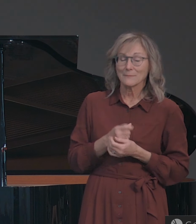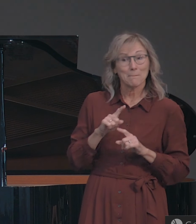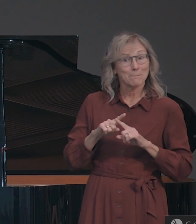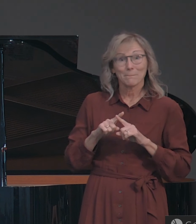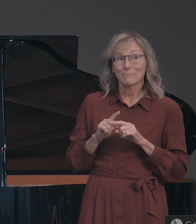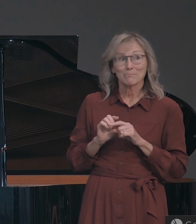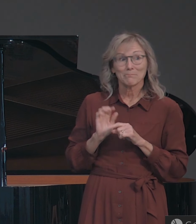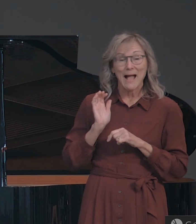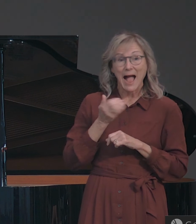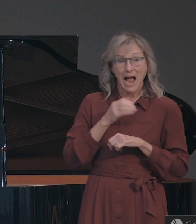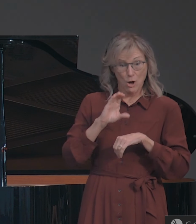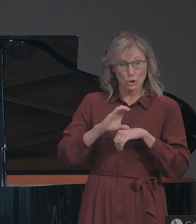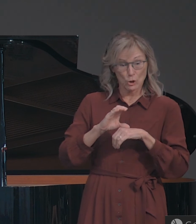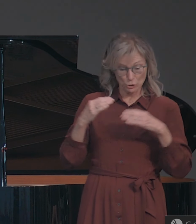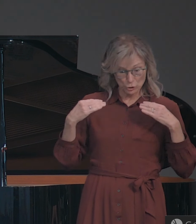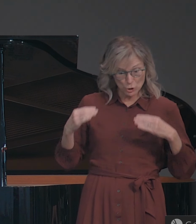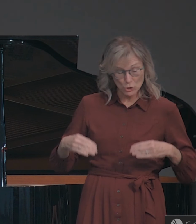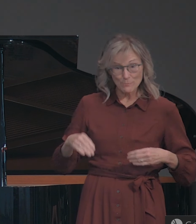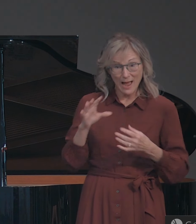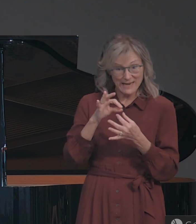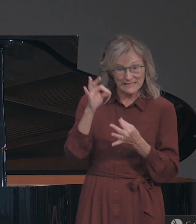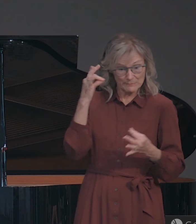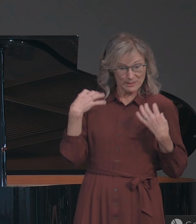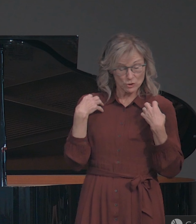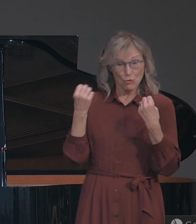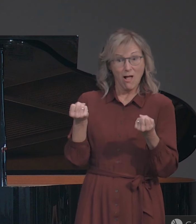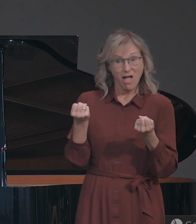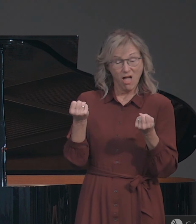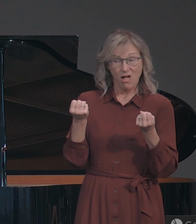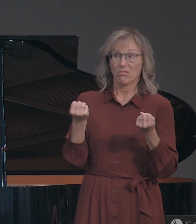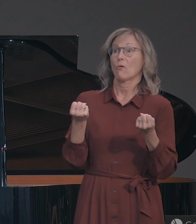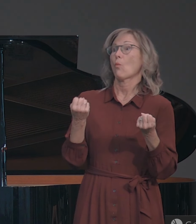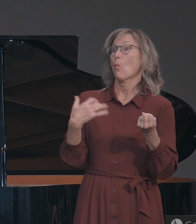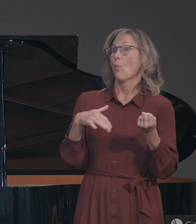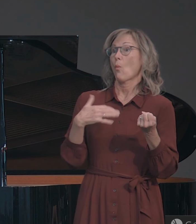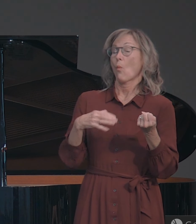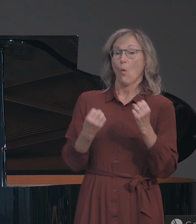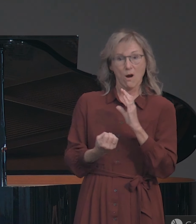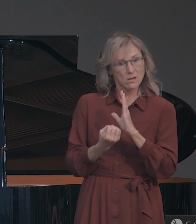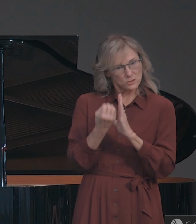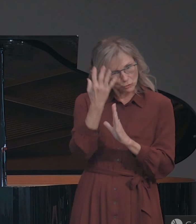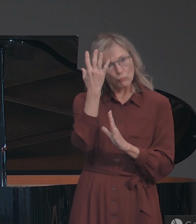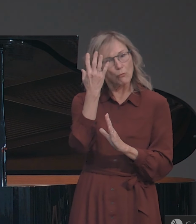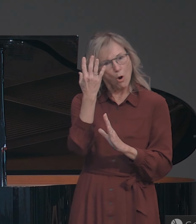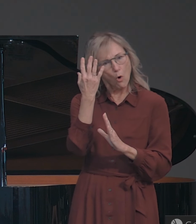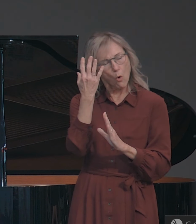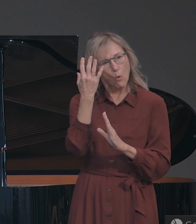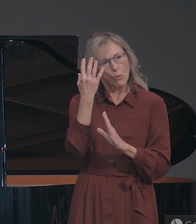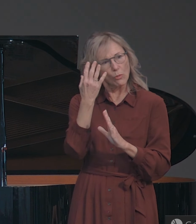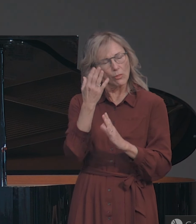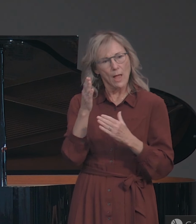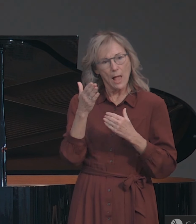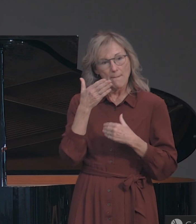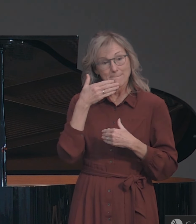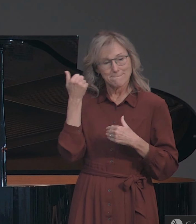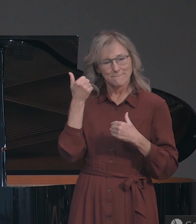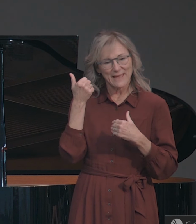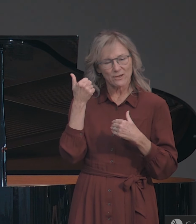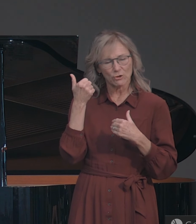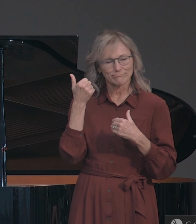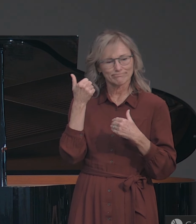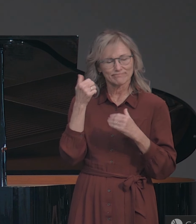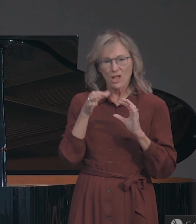our church body. Our church body experiences greater spiritual growth and greater unity and greater love for God when